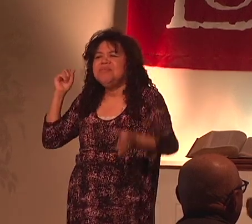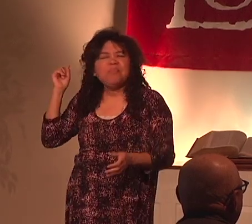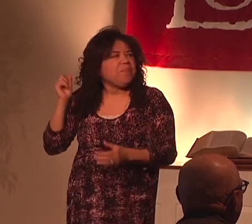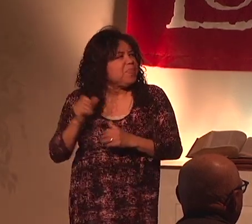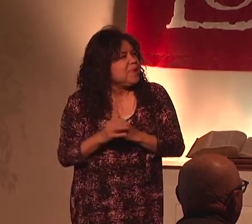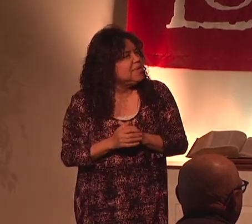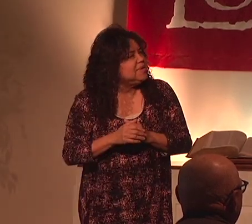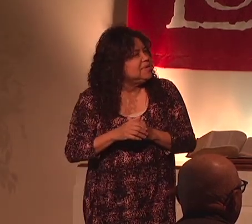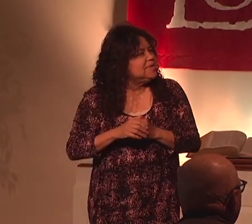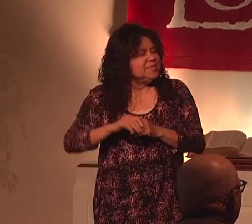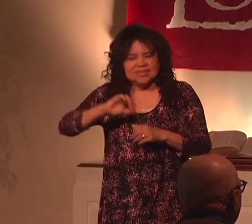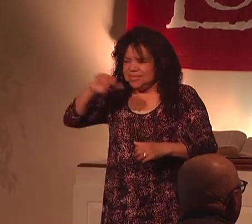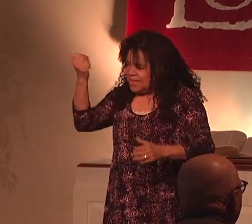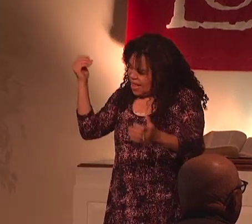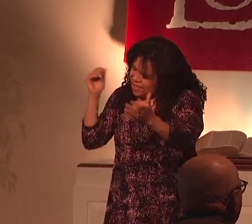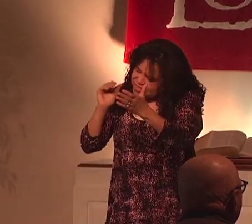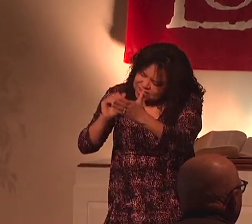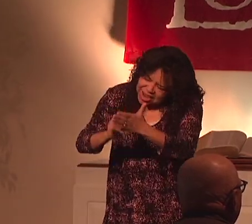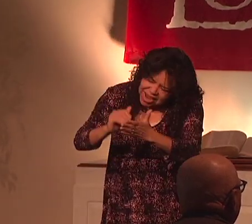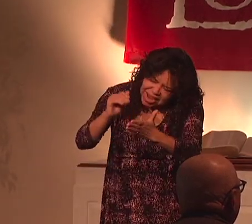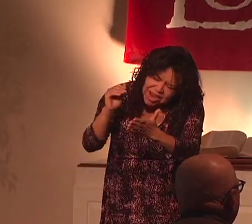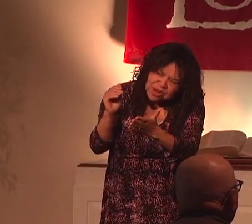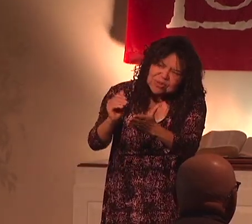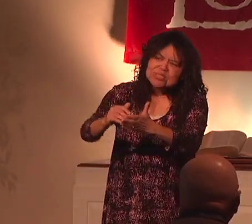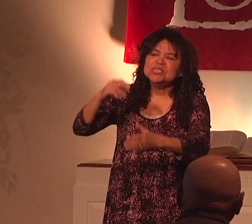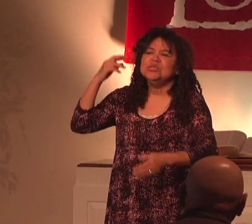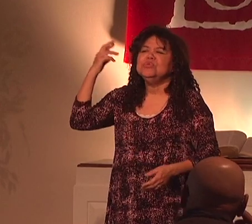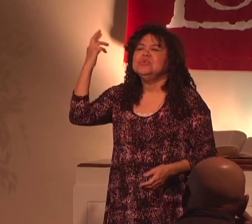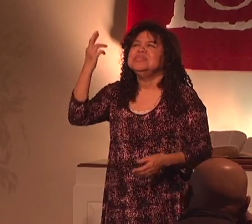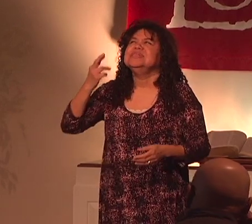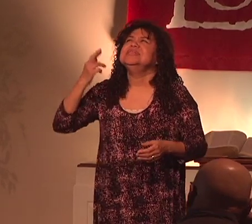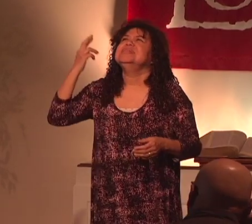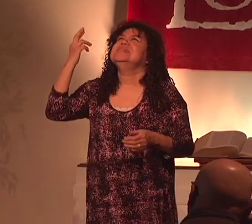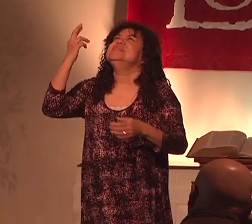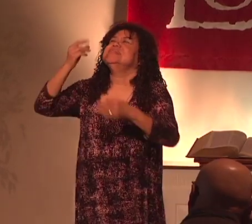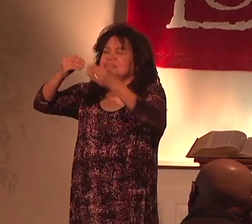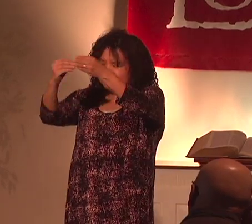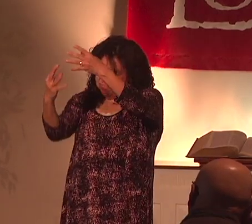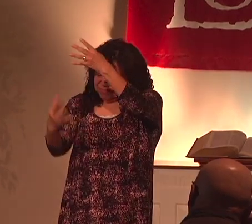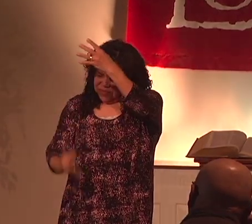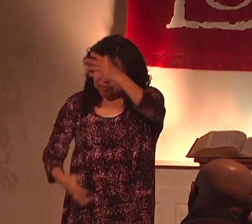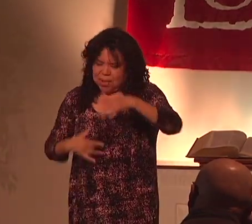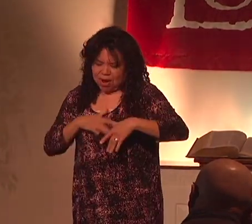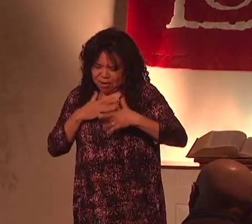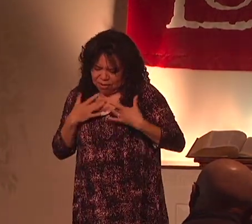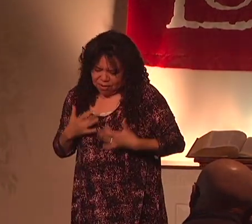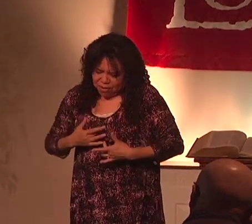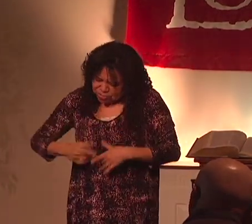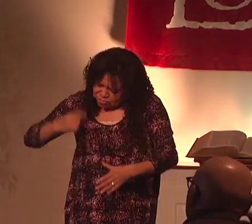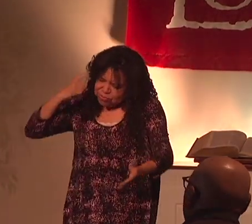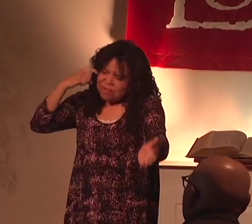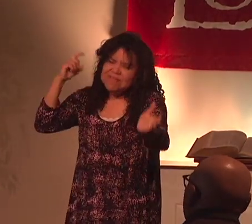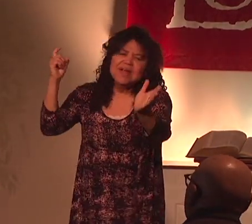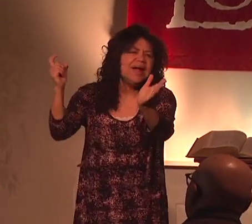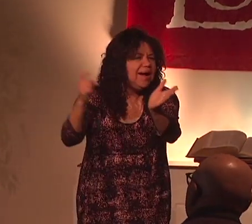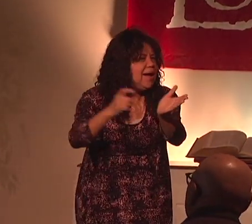Ten thousand reasons for my heart, and you're rich in love.